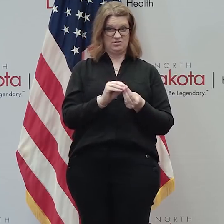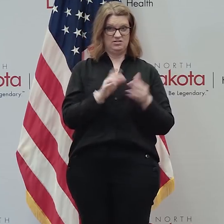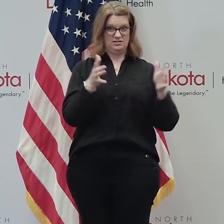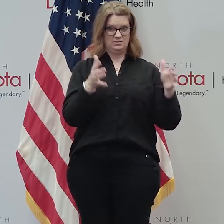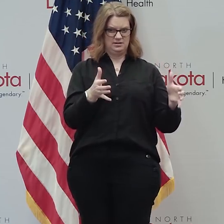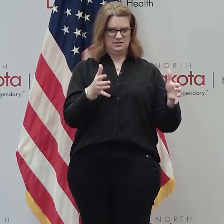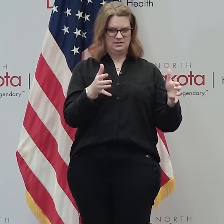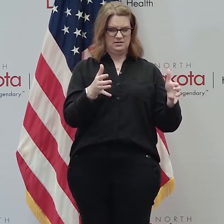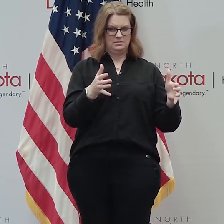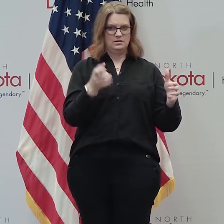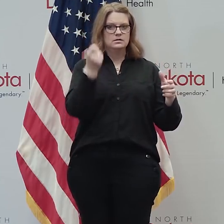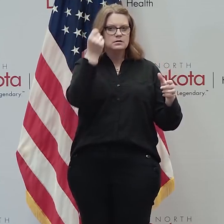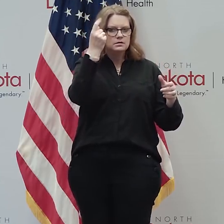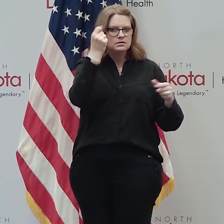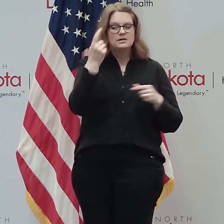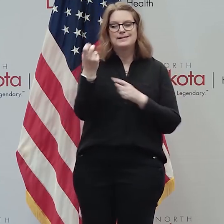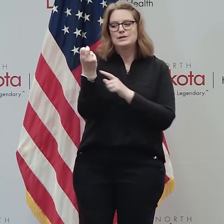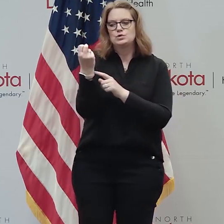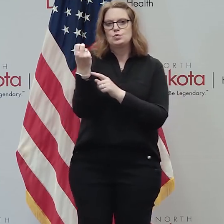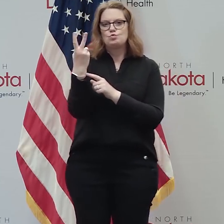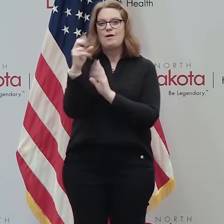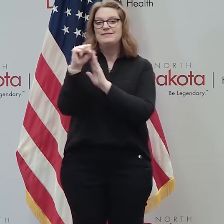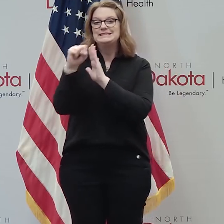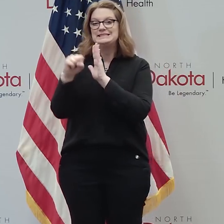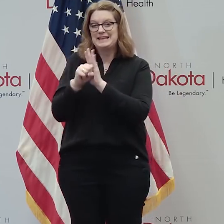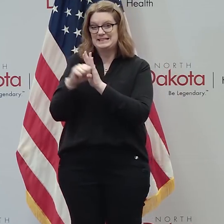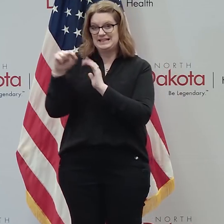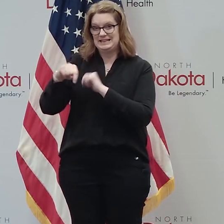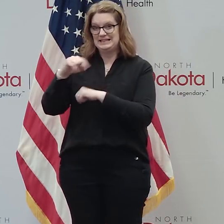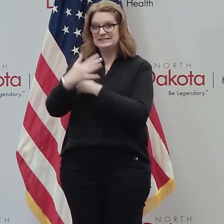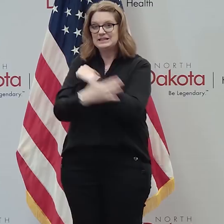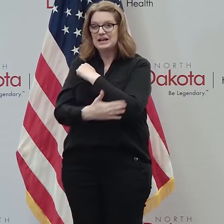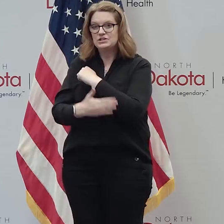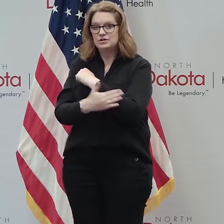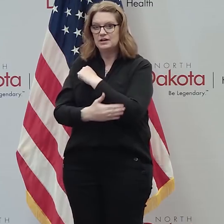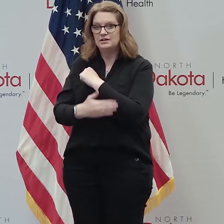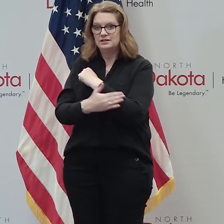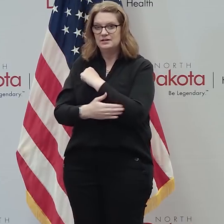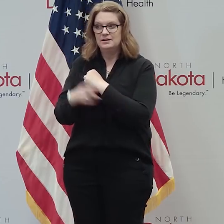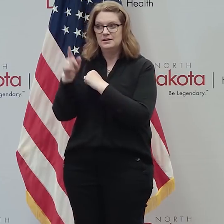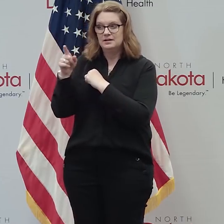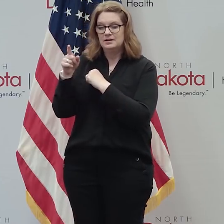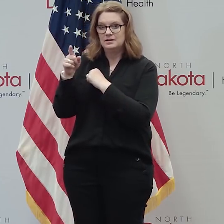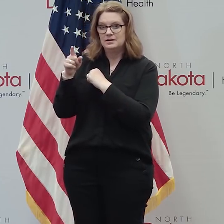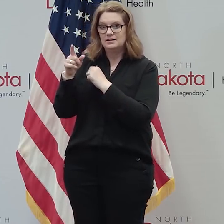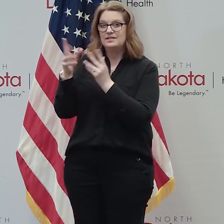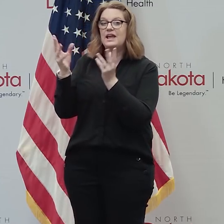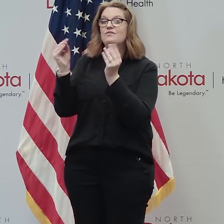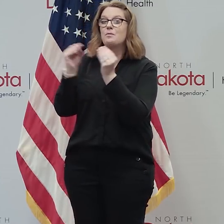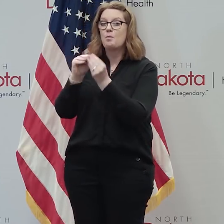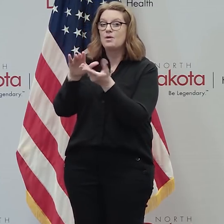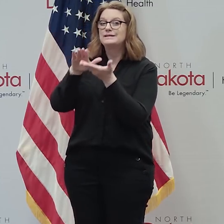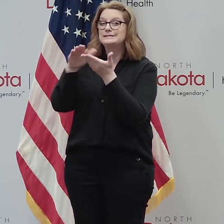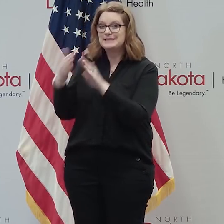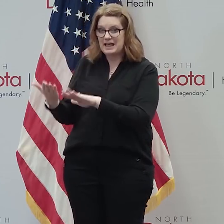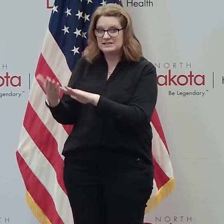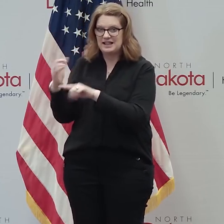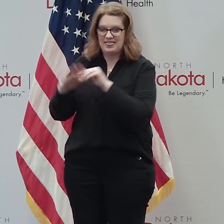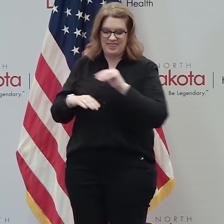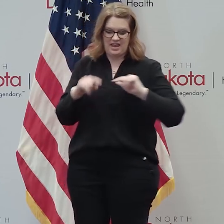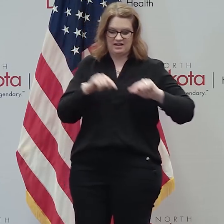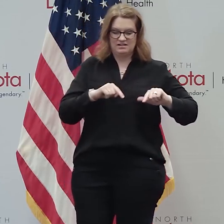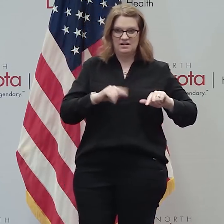are 12 states in the nation that have more deaths, people dying with COVID, than we have